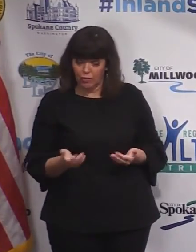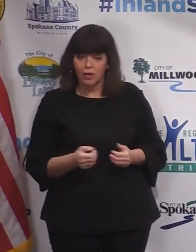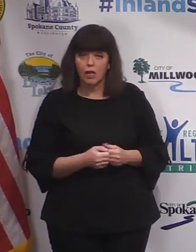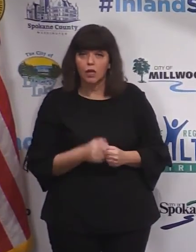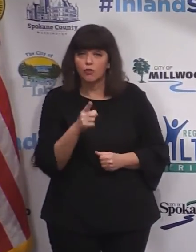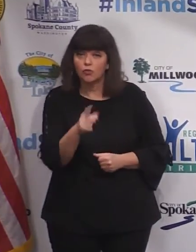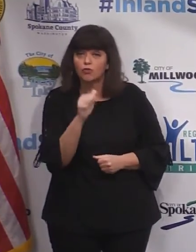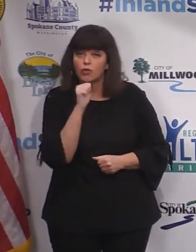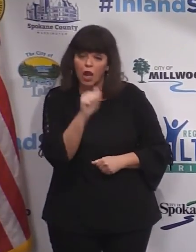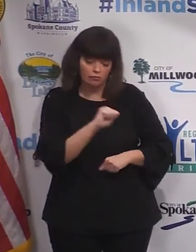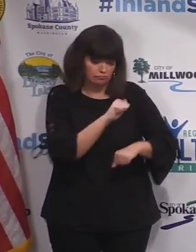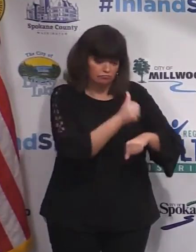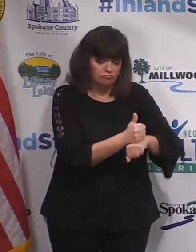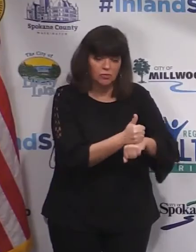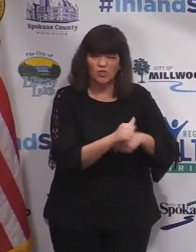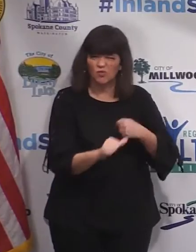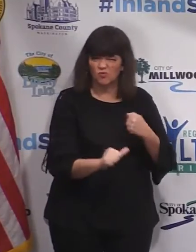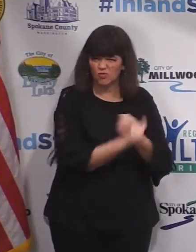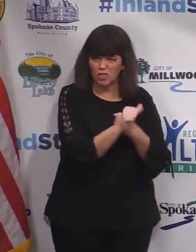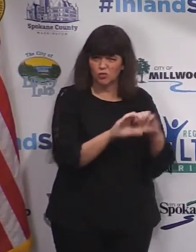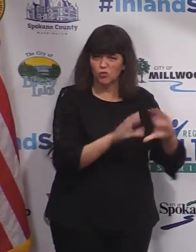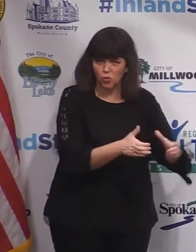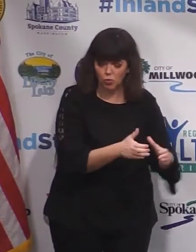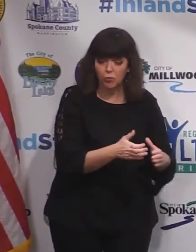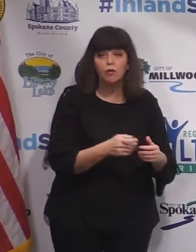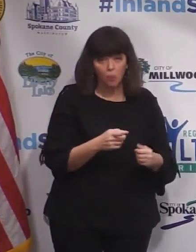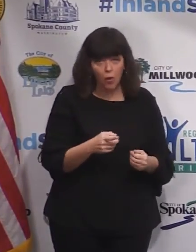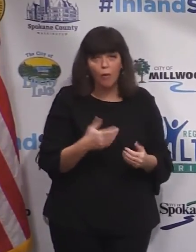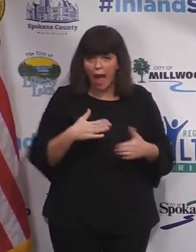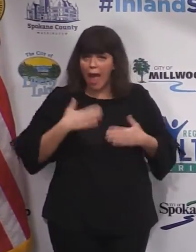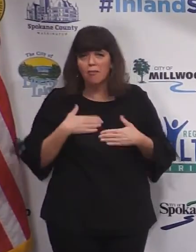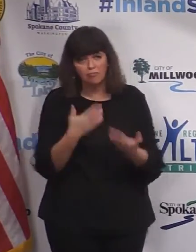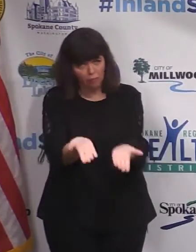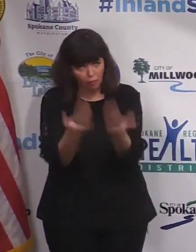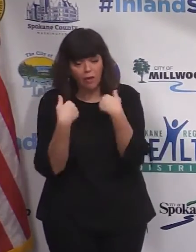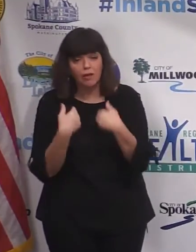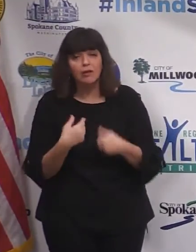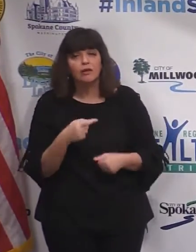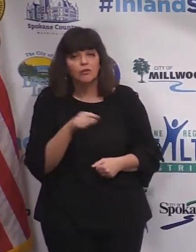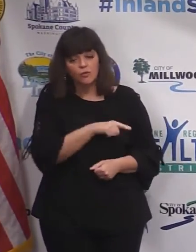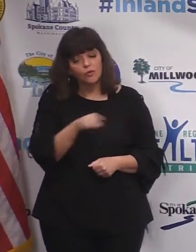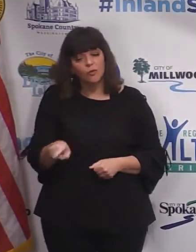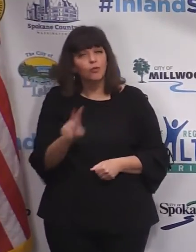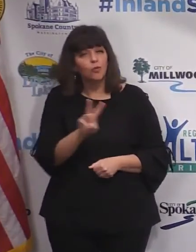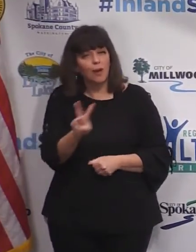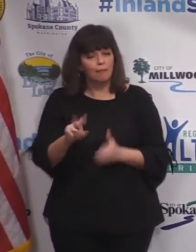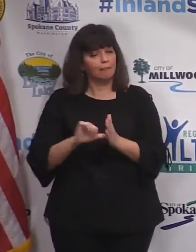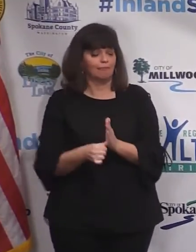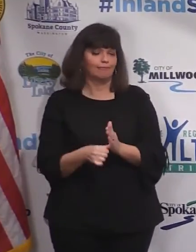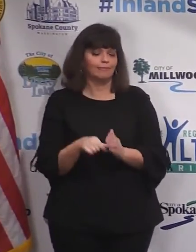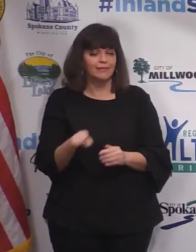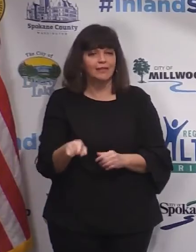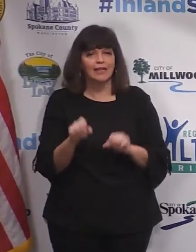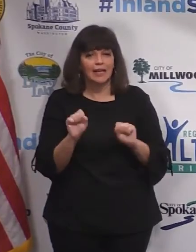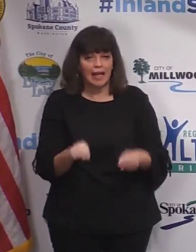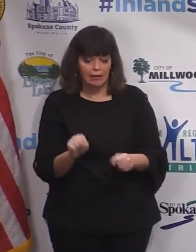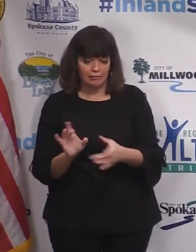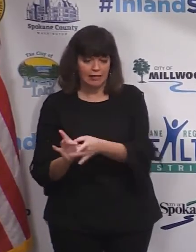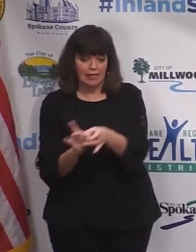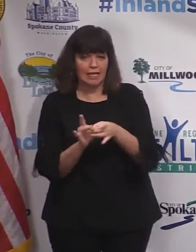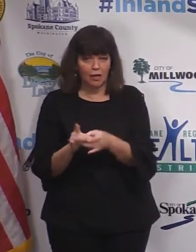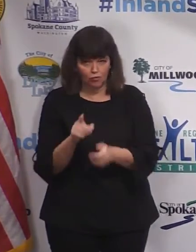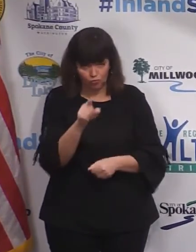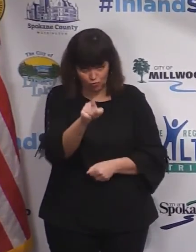opportunities. Spokane County United Way has a fantastic website connecting you to all kinds of great organizations. You can enter